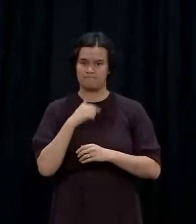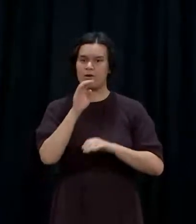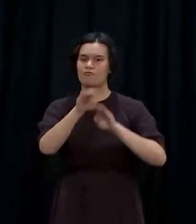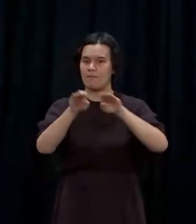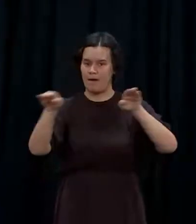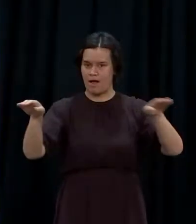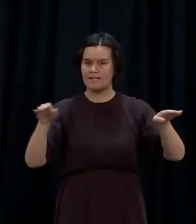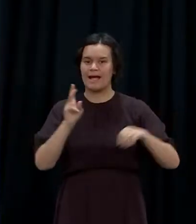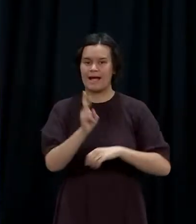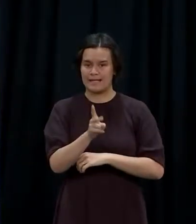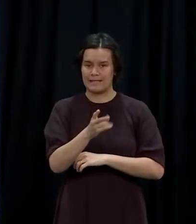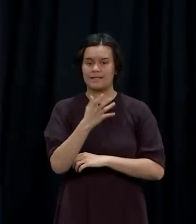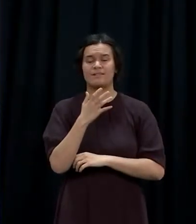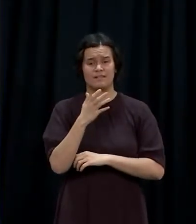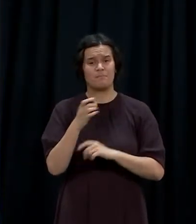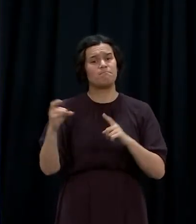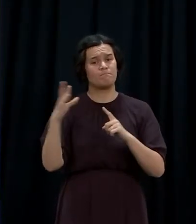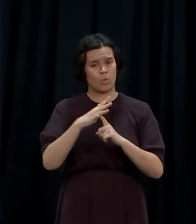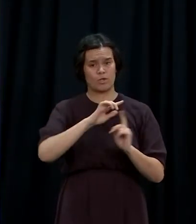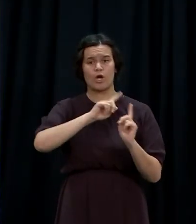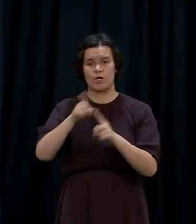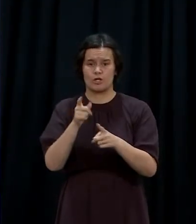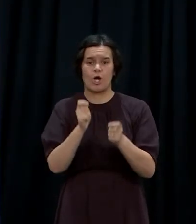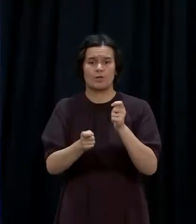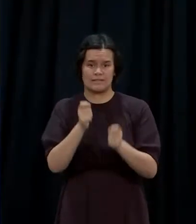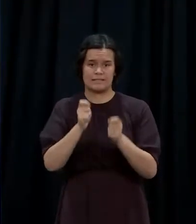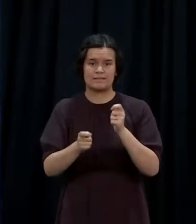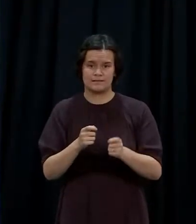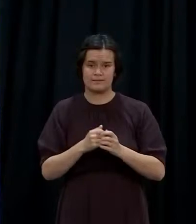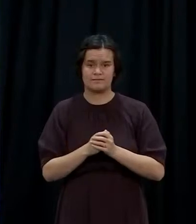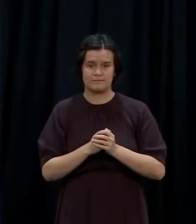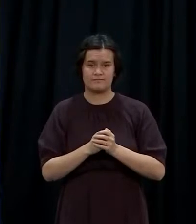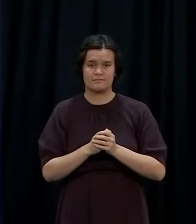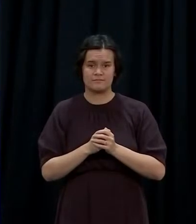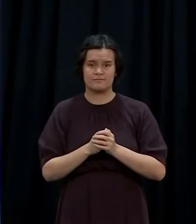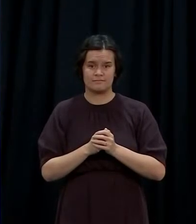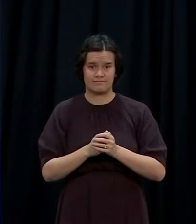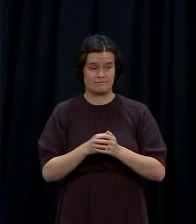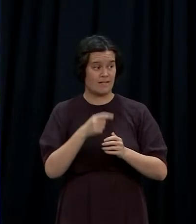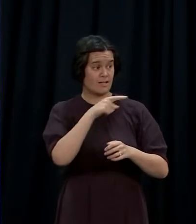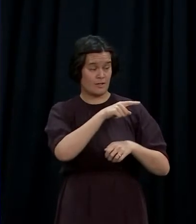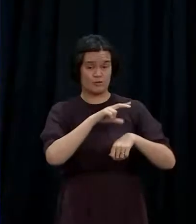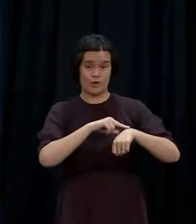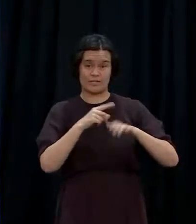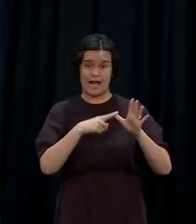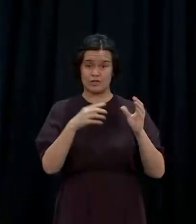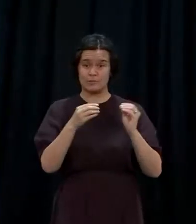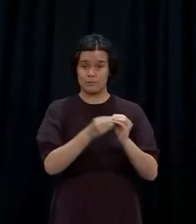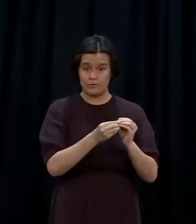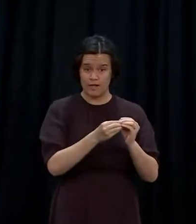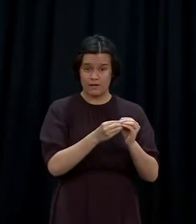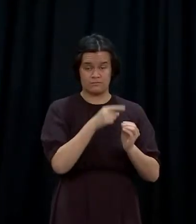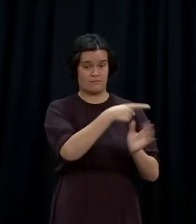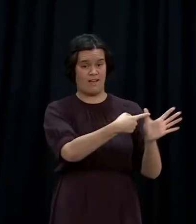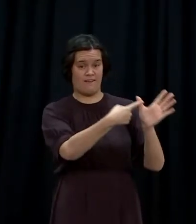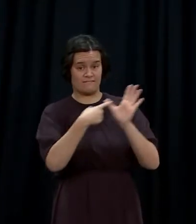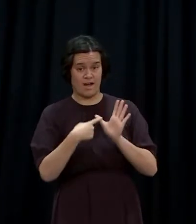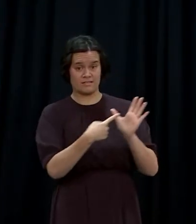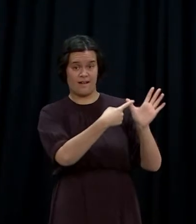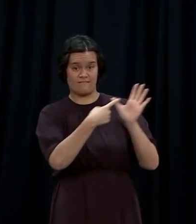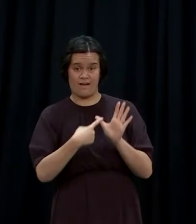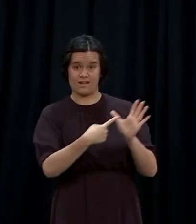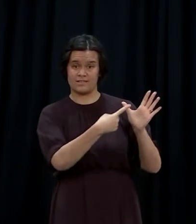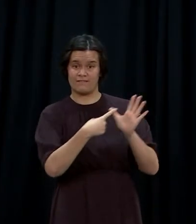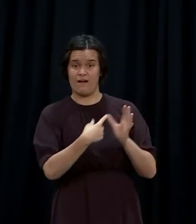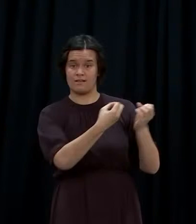people getting tested, it is one of the things that the Director General gives us advice about when Cabinet takes decisions